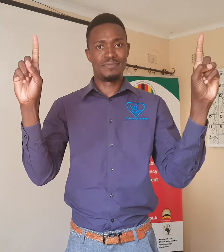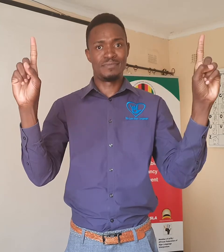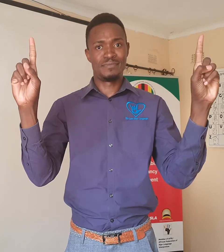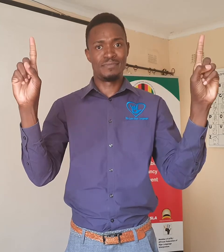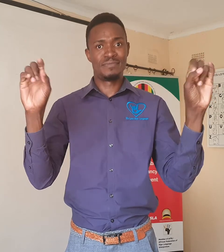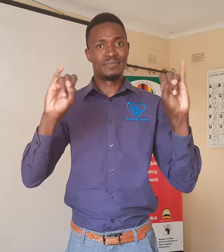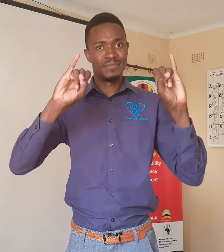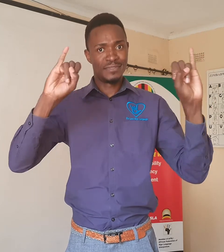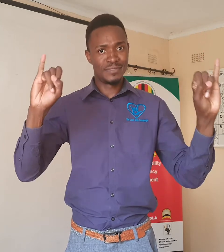January,